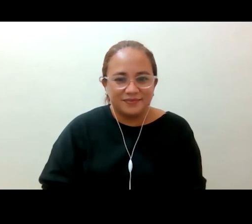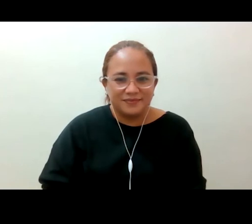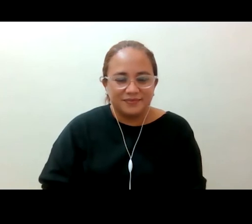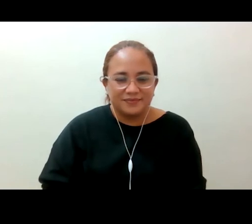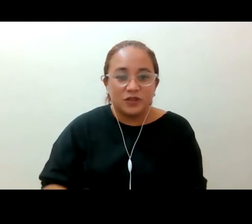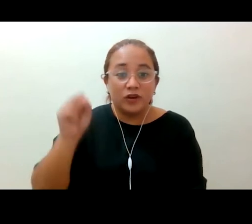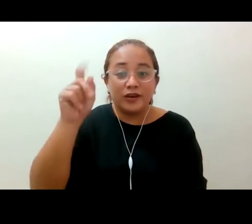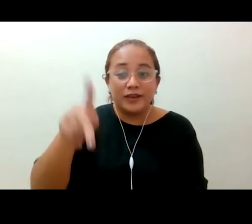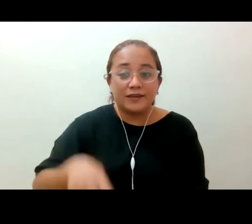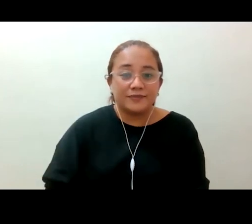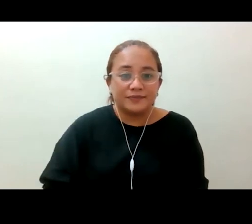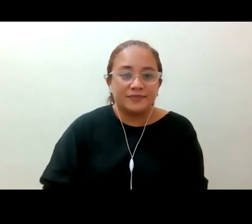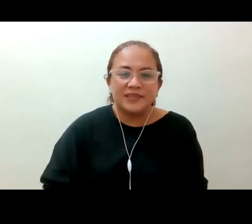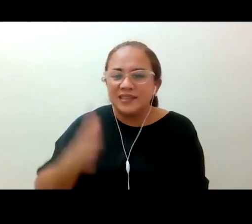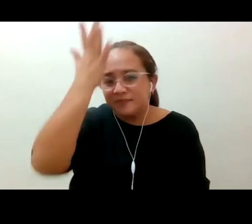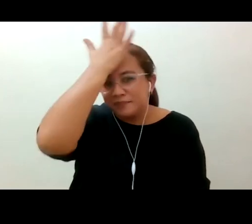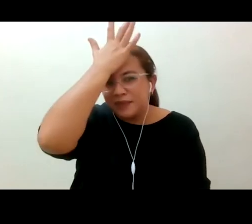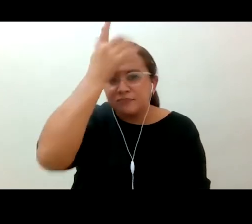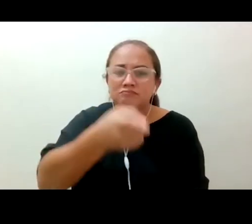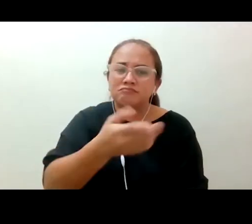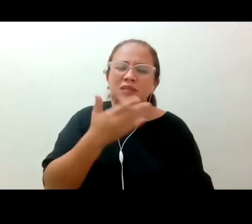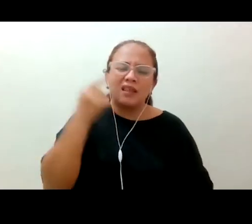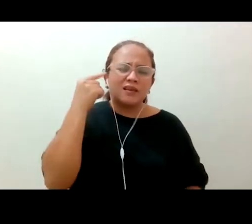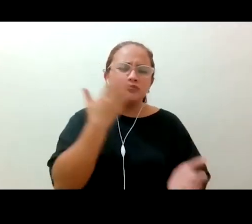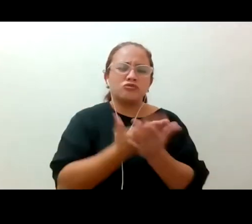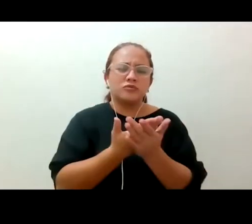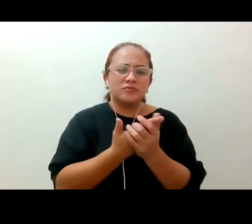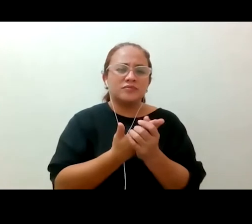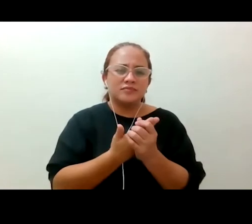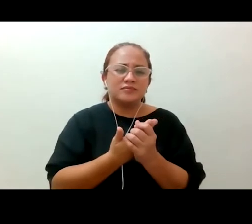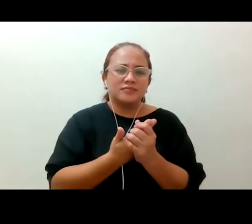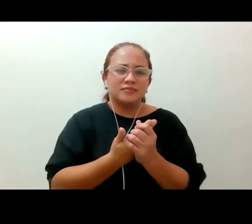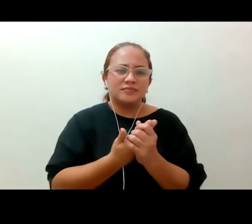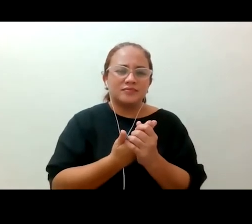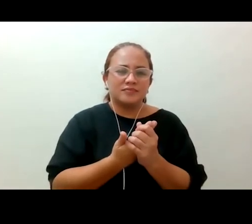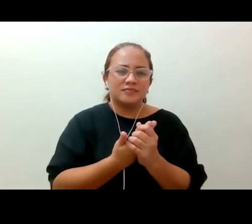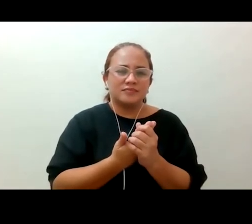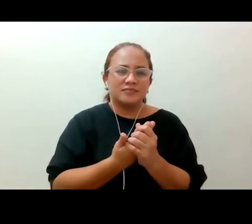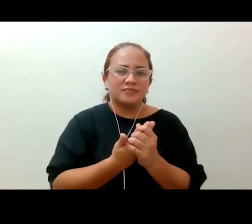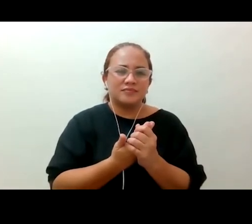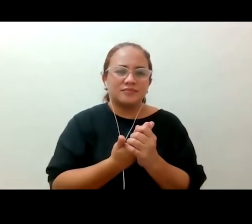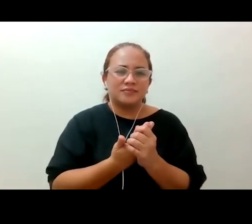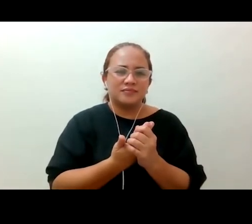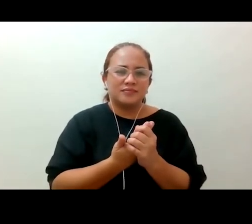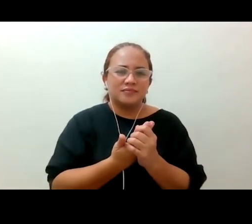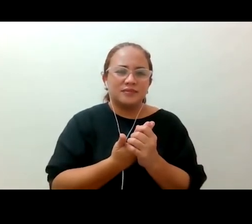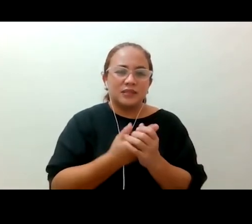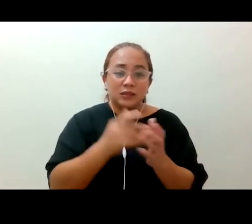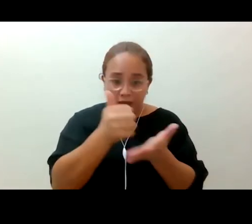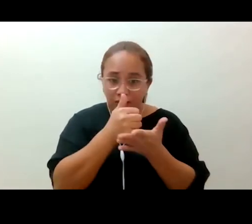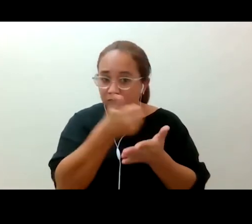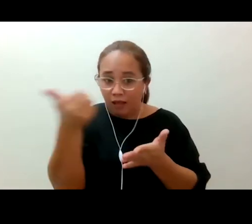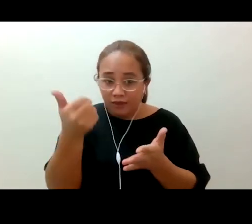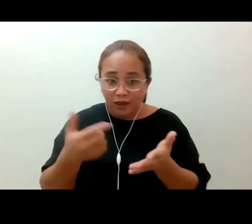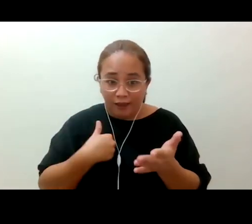Okay. Peeps, I think that's good. Can you help other people get their